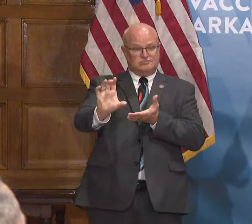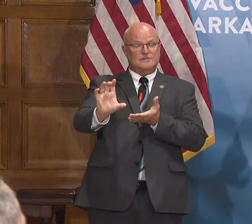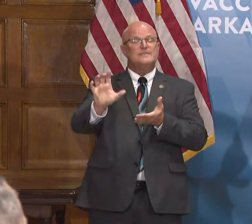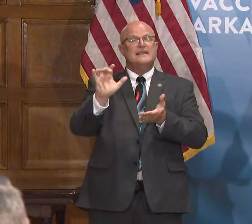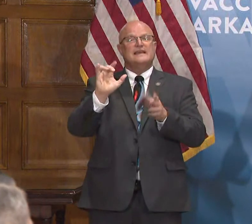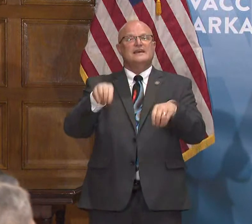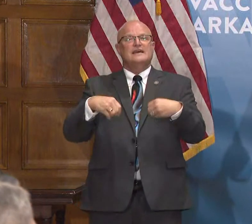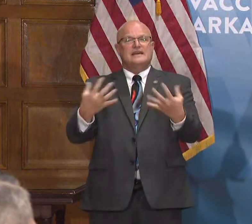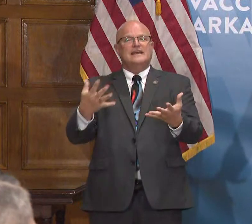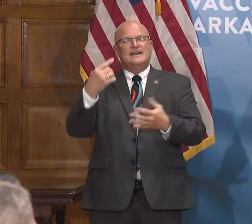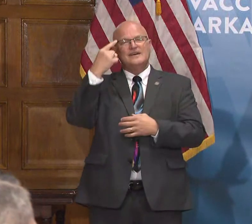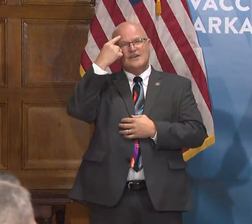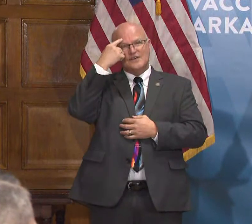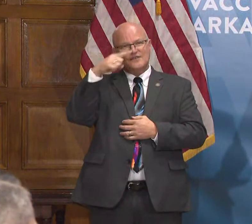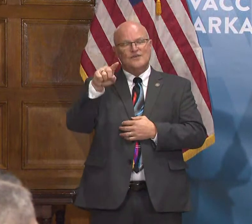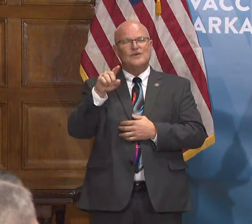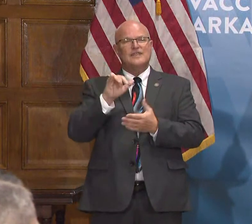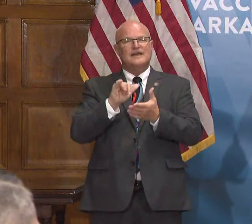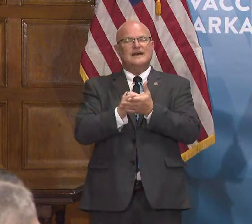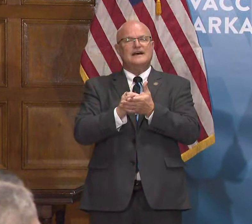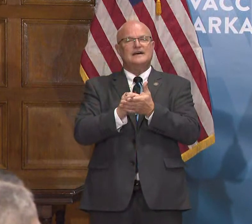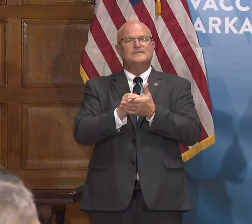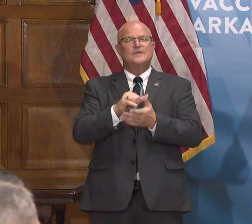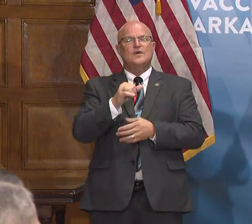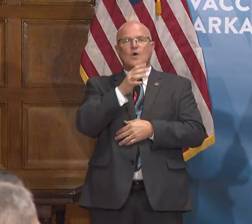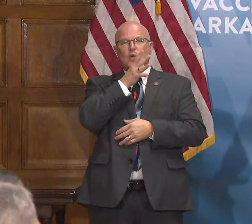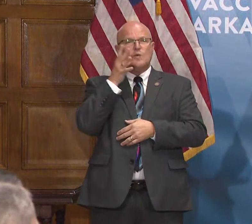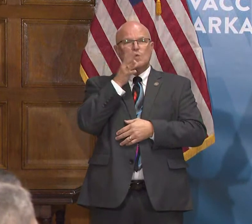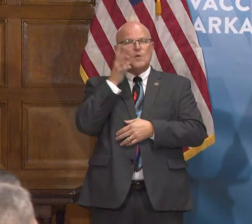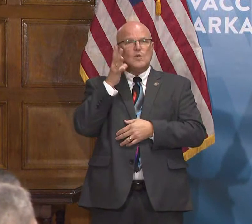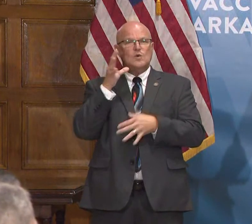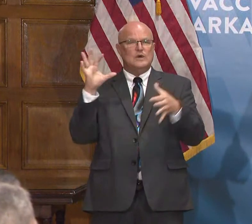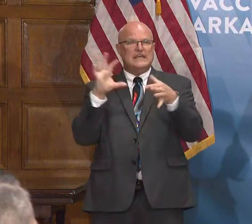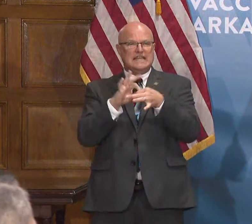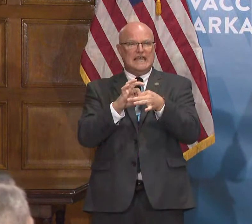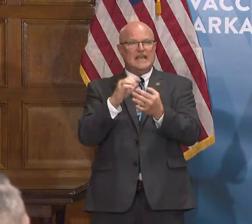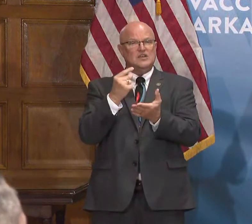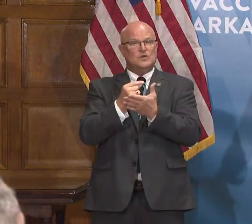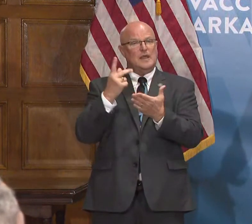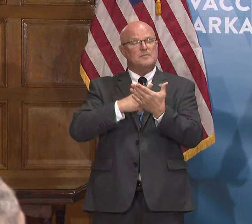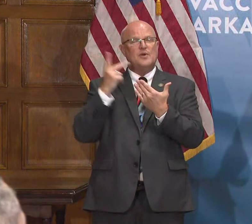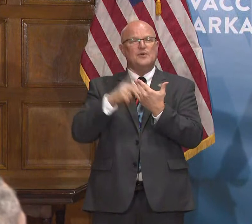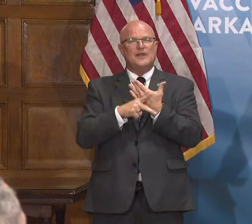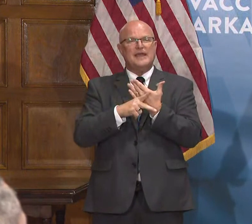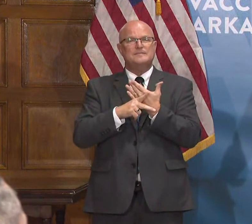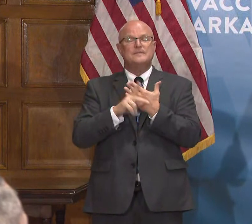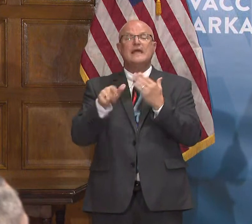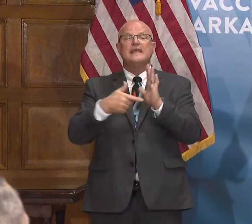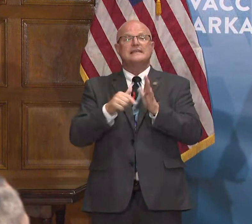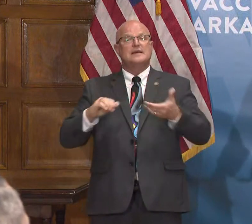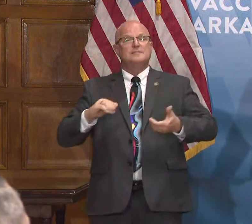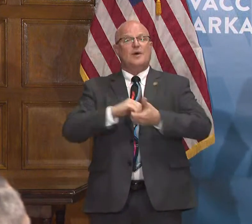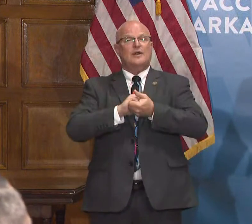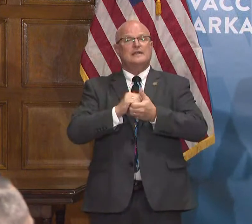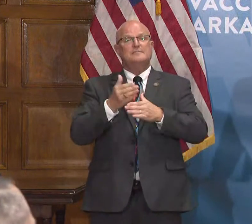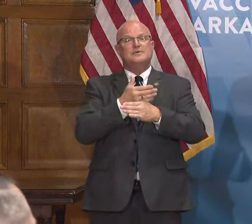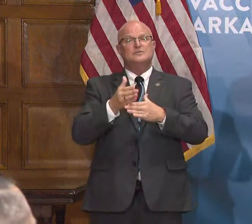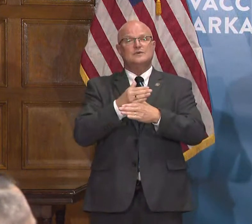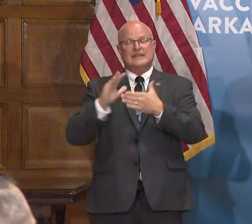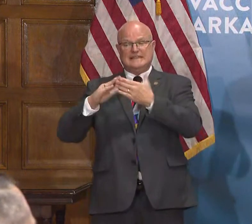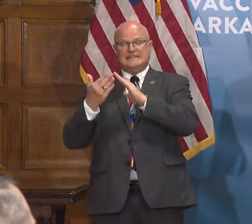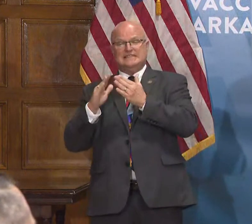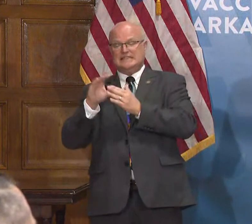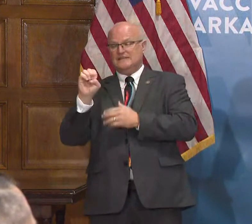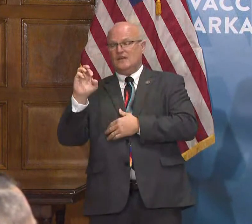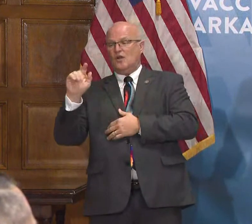was given by the Rural Connect grant program. This is a partnership between the City of Earl,